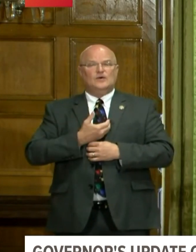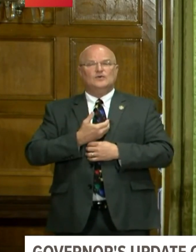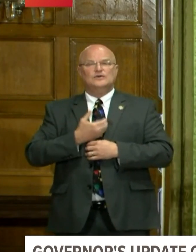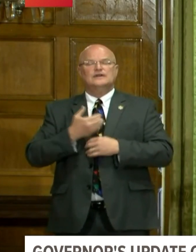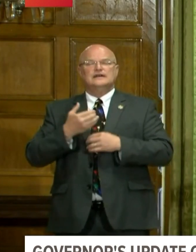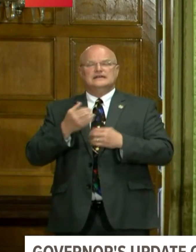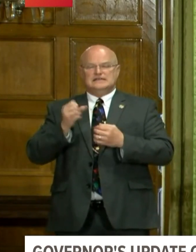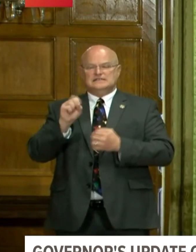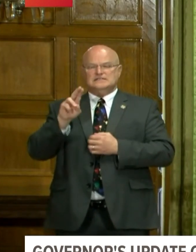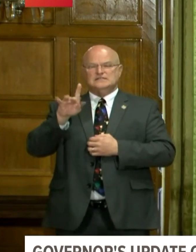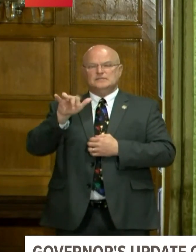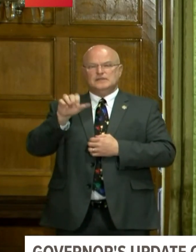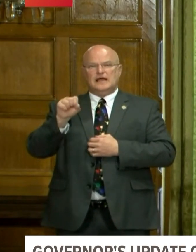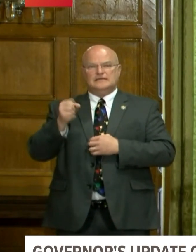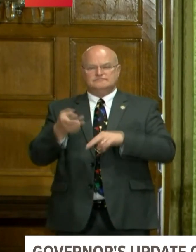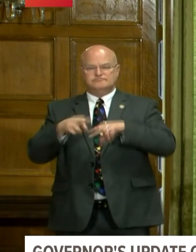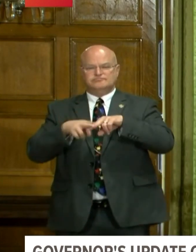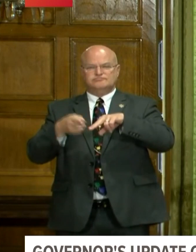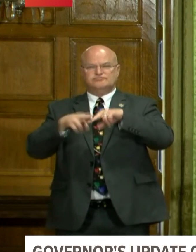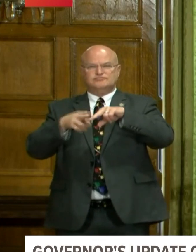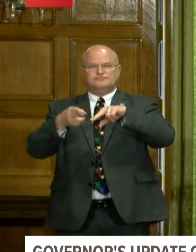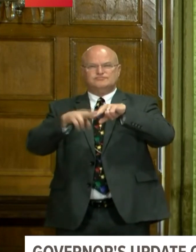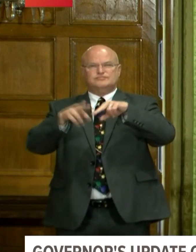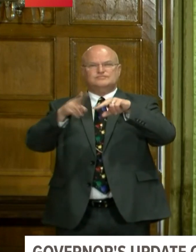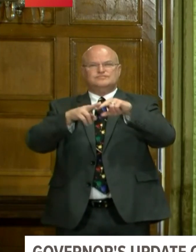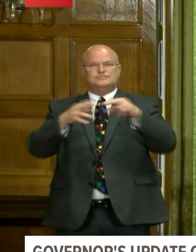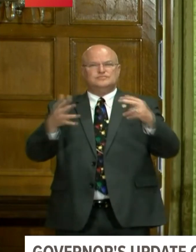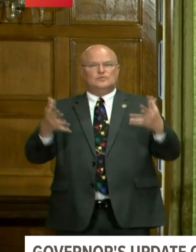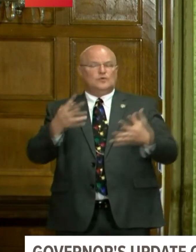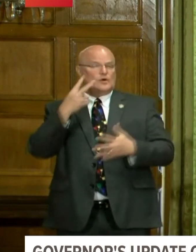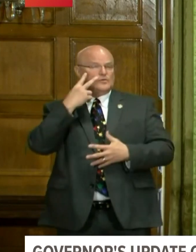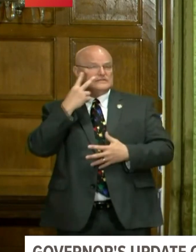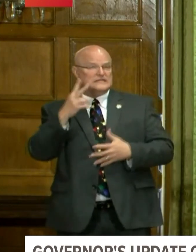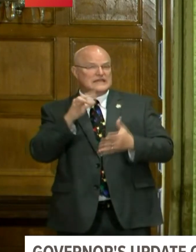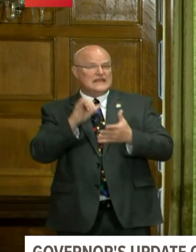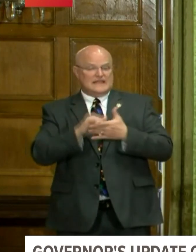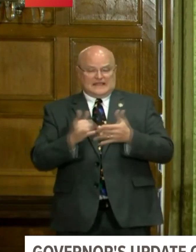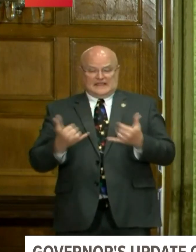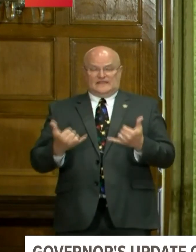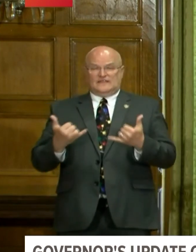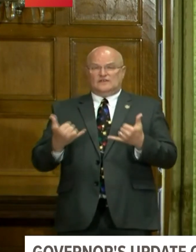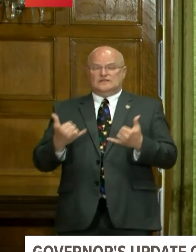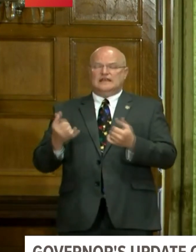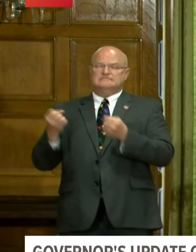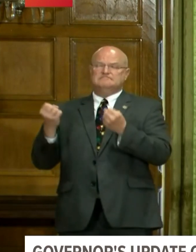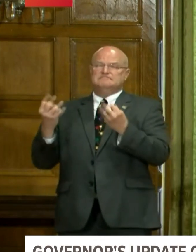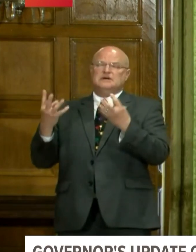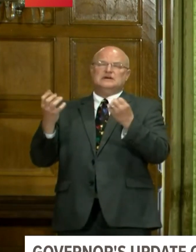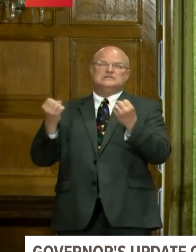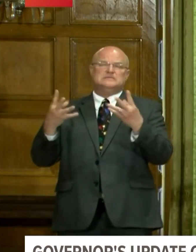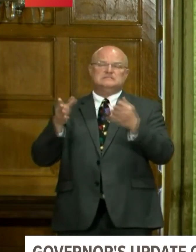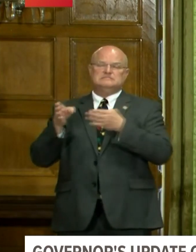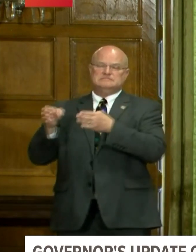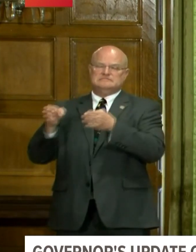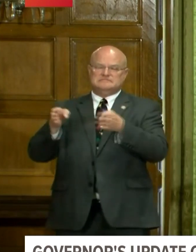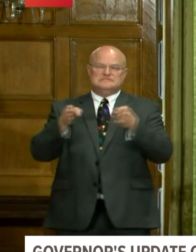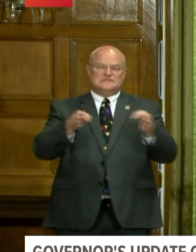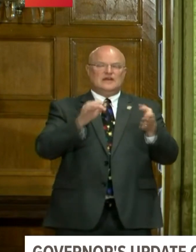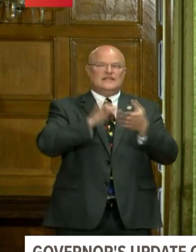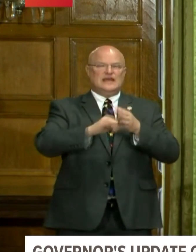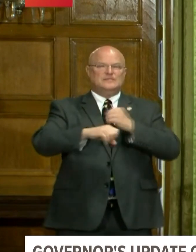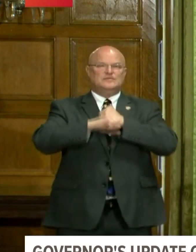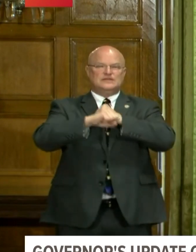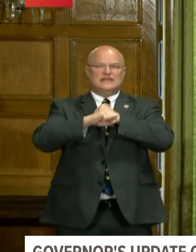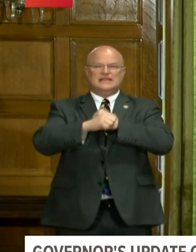chain continues to grow, and what we're seeing is that there's now multiple channels for that